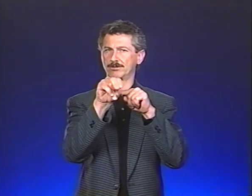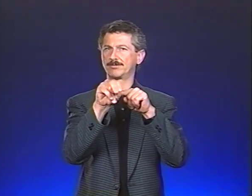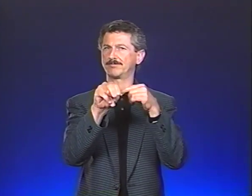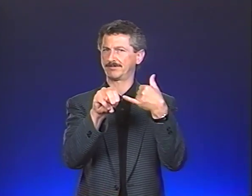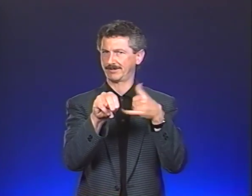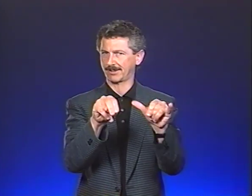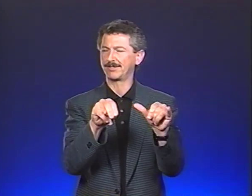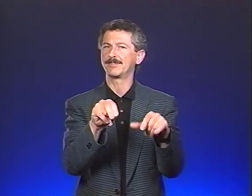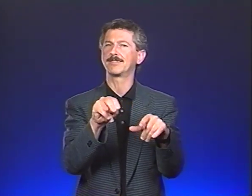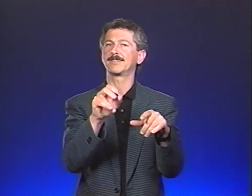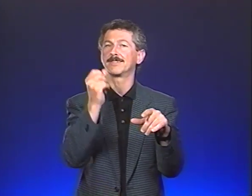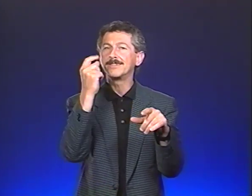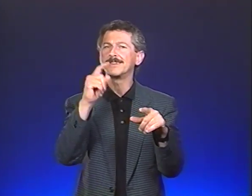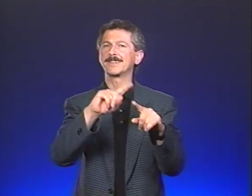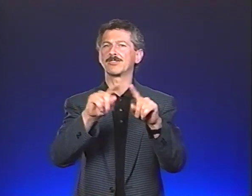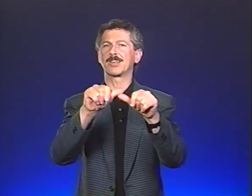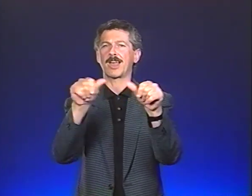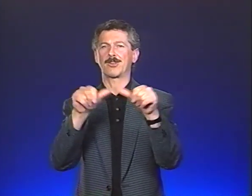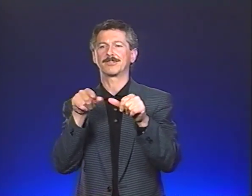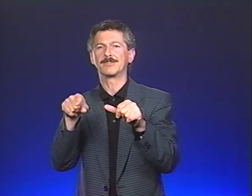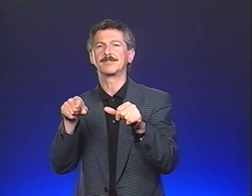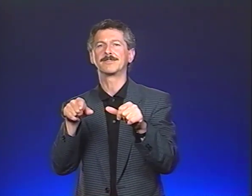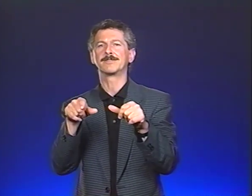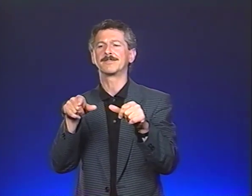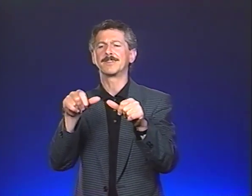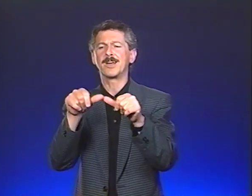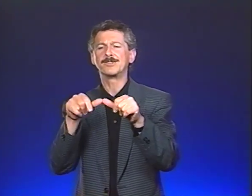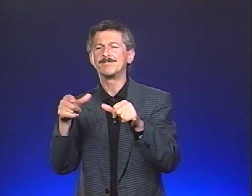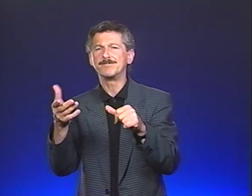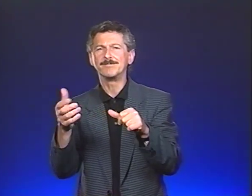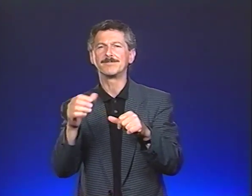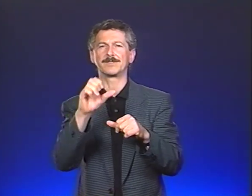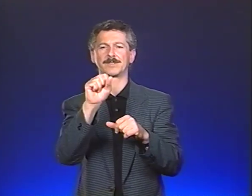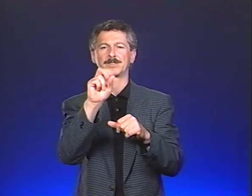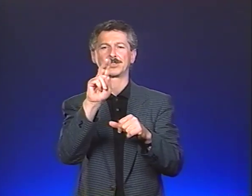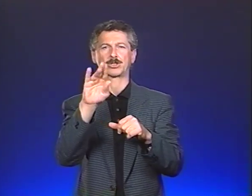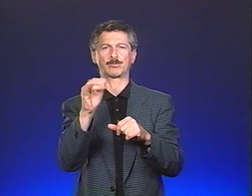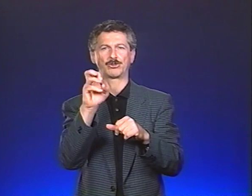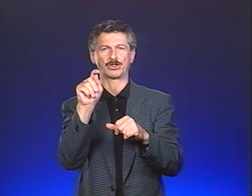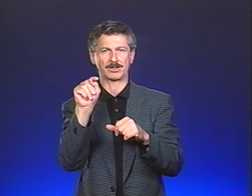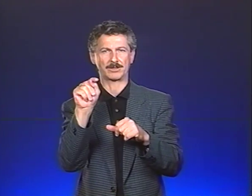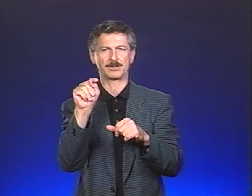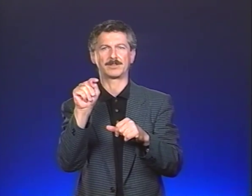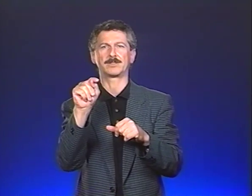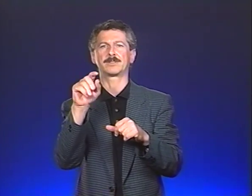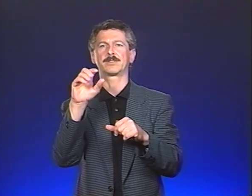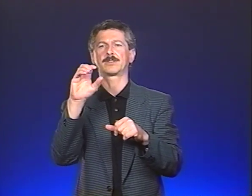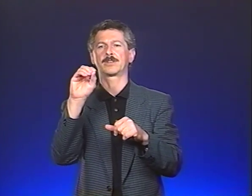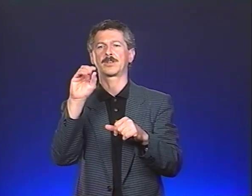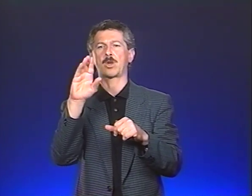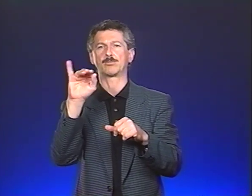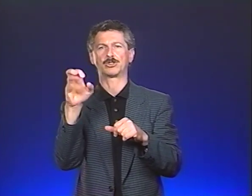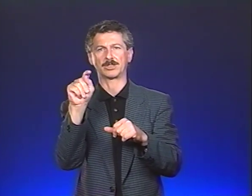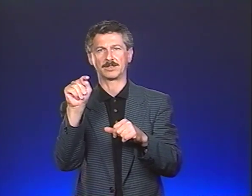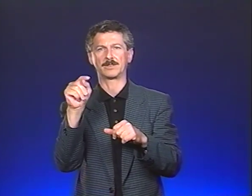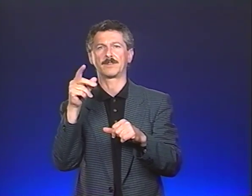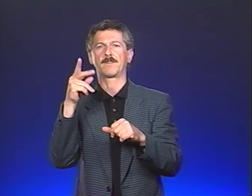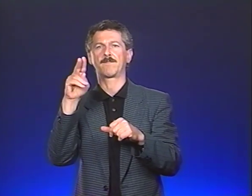To continue our discussion of location and how such information is included in ASL signs, we look at another category of